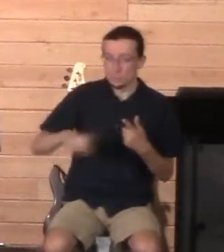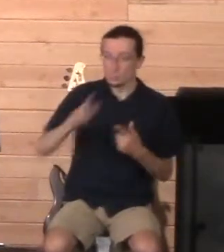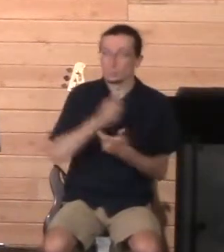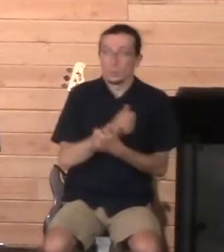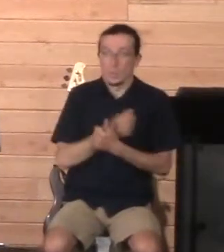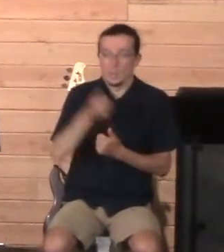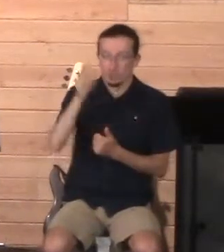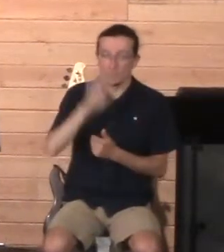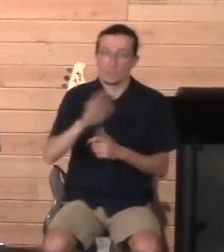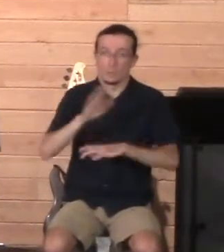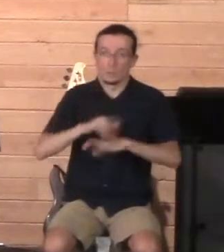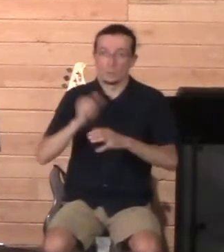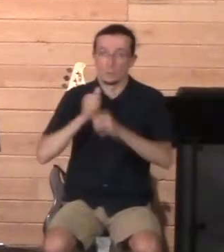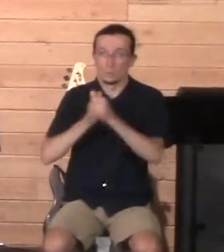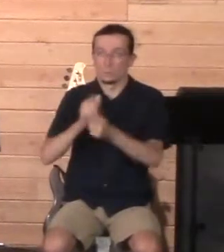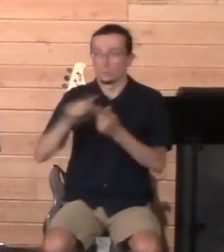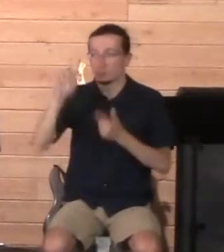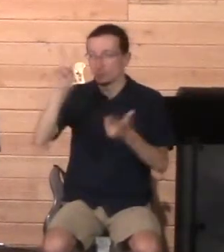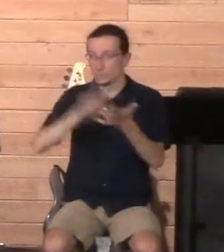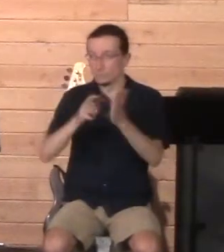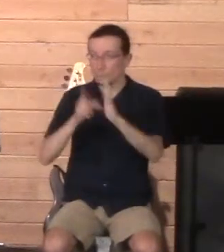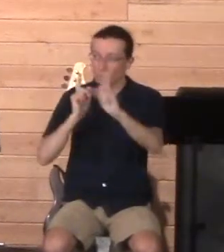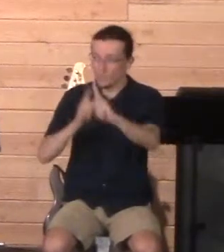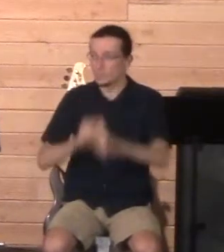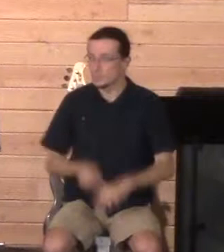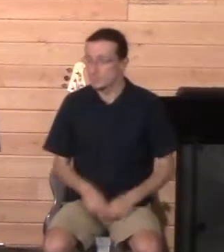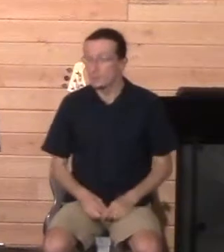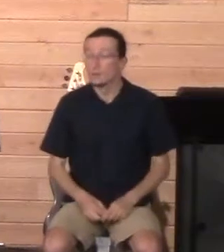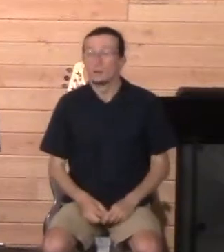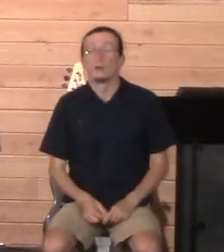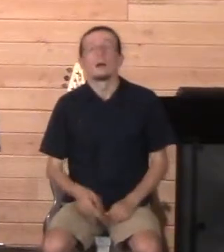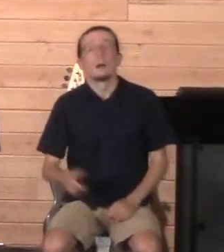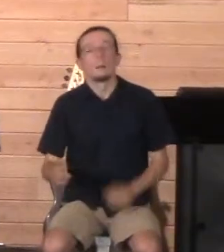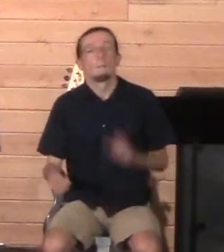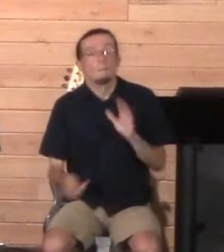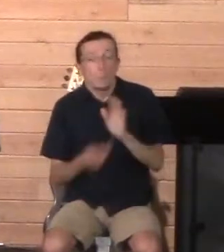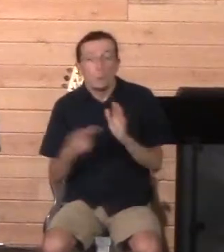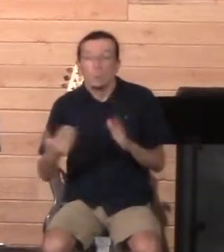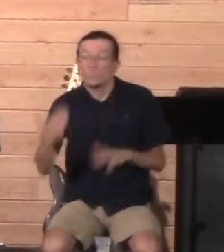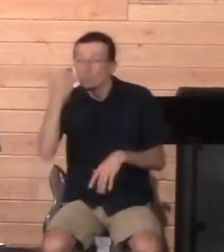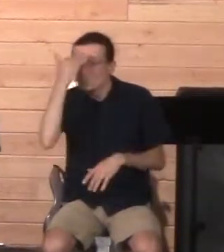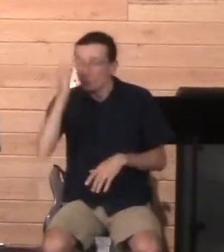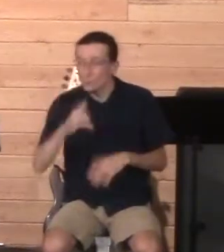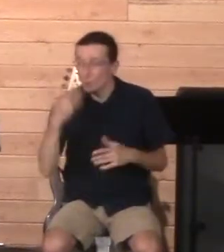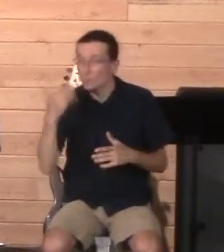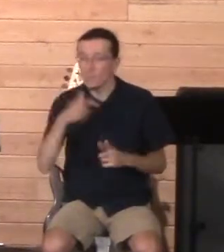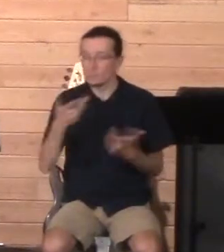called according to his purposes. He knew this because he had experienced it.